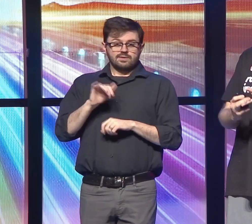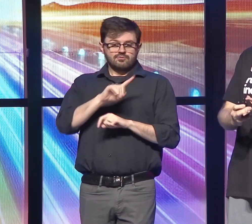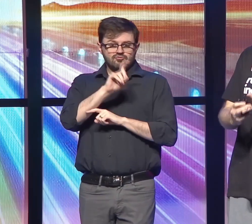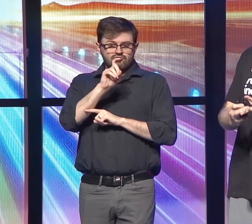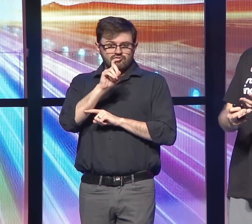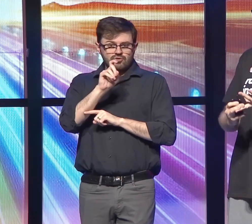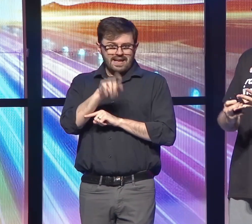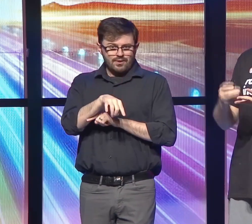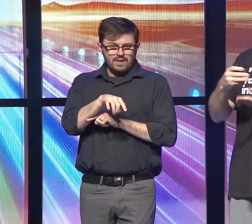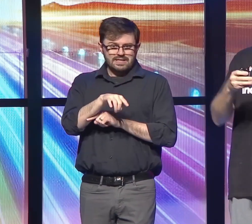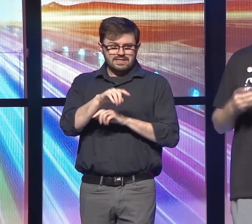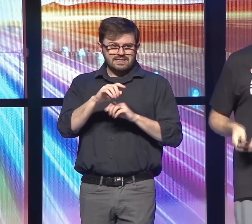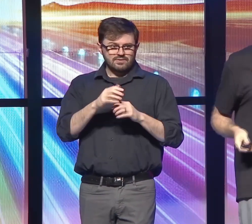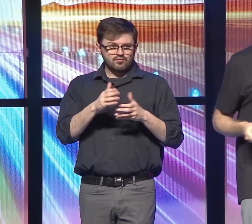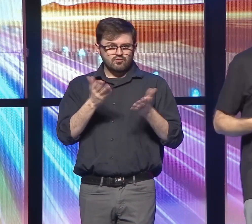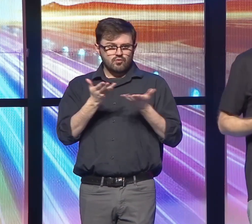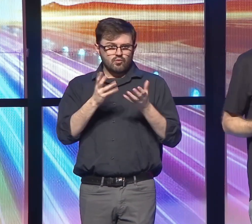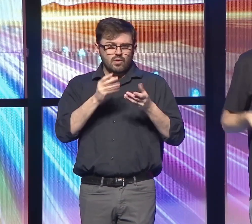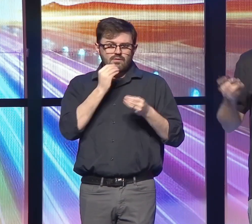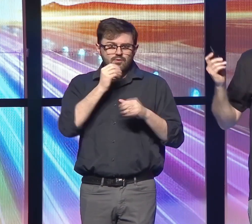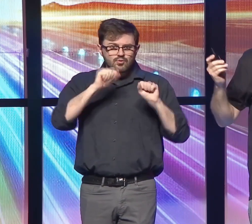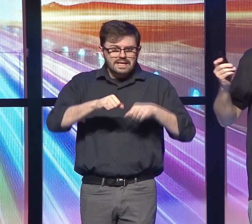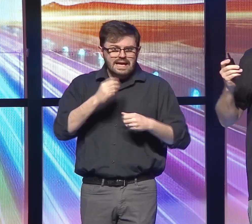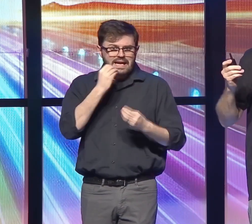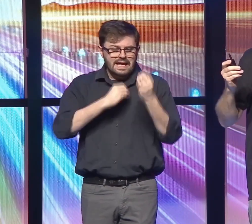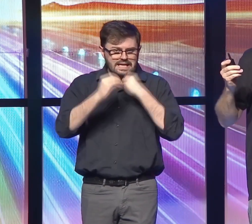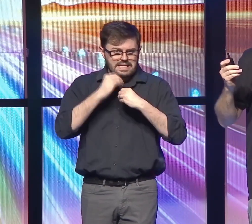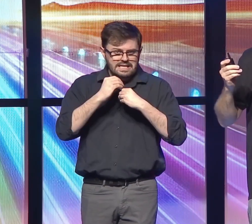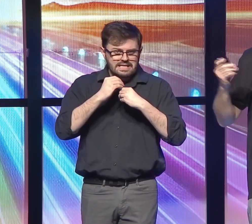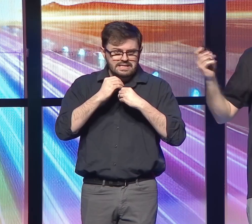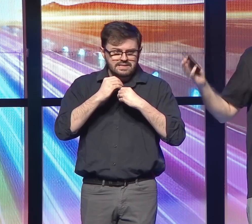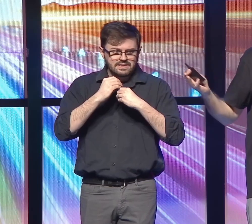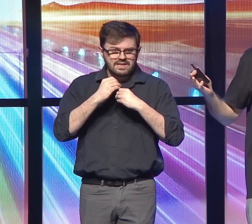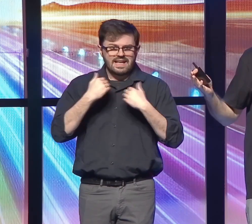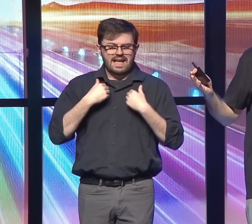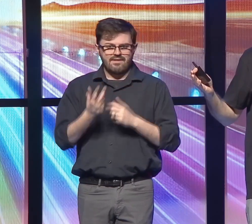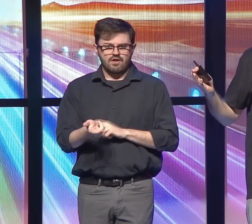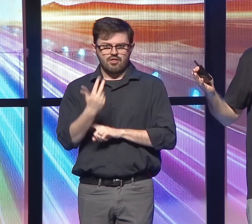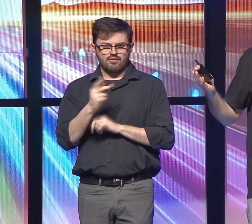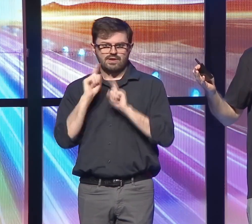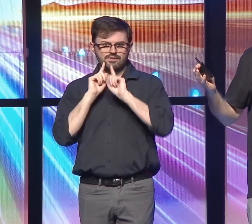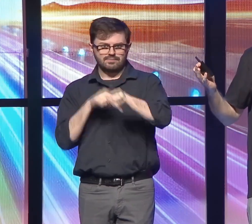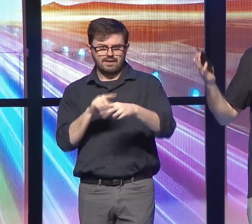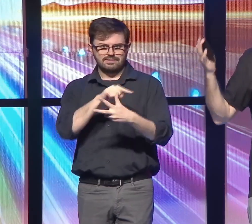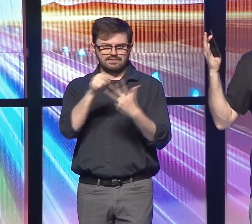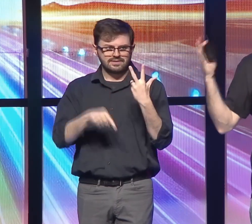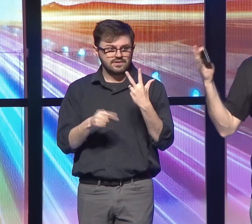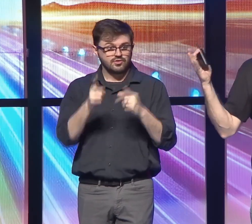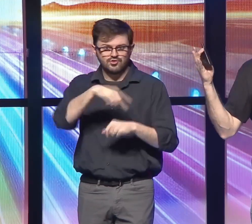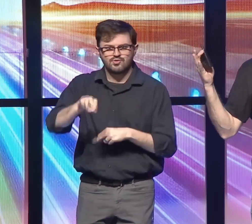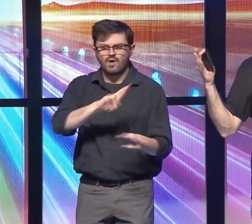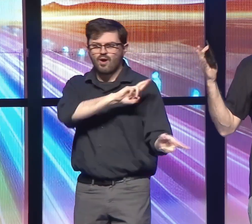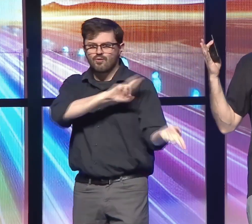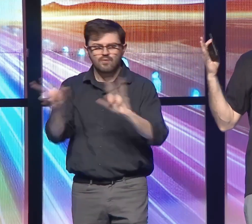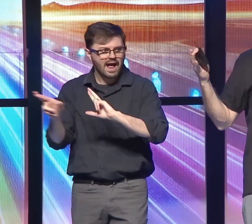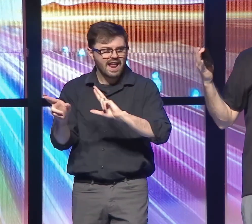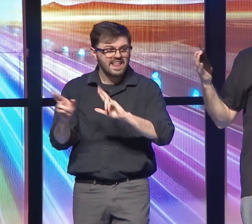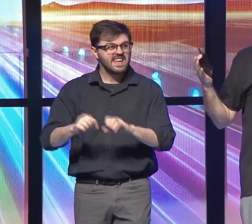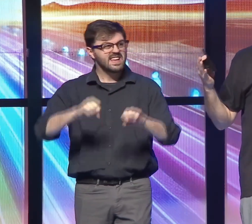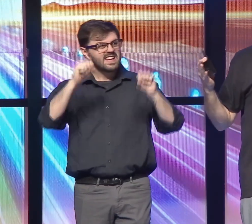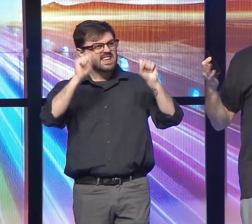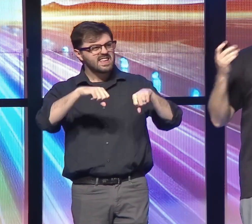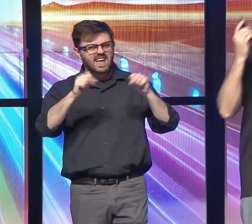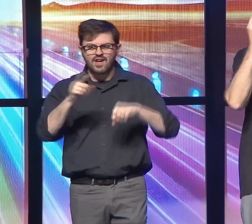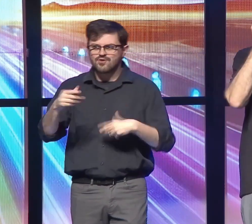Paul respond? And how does Jesus respond? Are you with me? Are you excited? Are you like, I'm so glad I came to